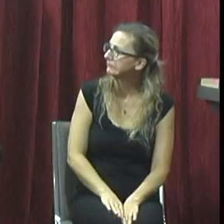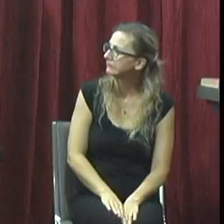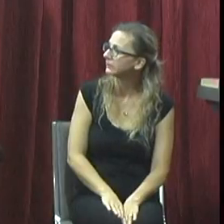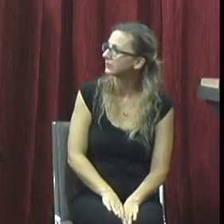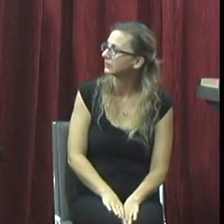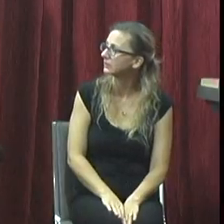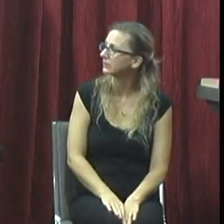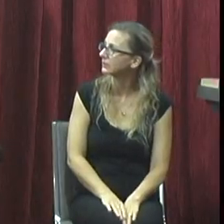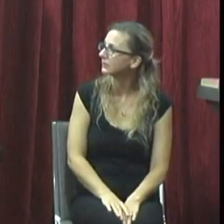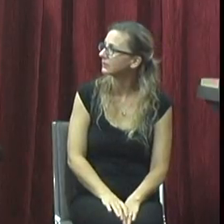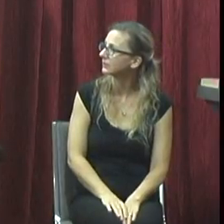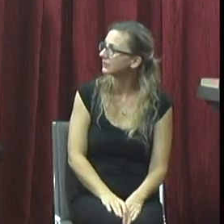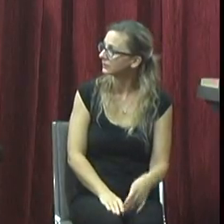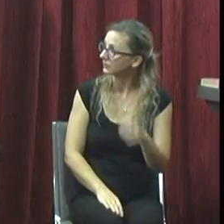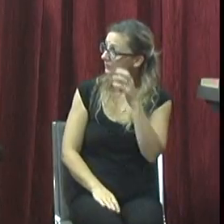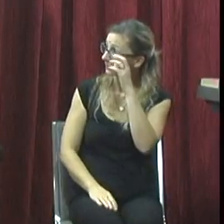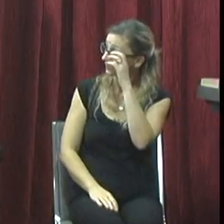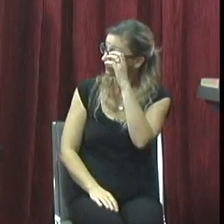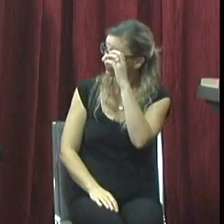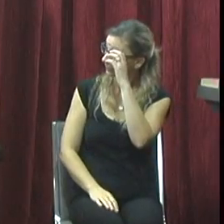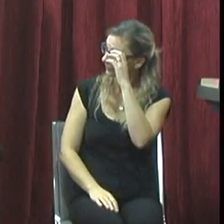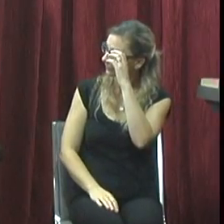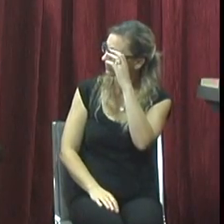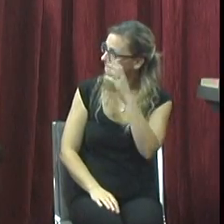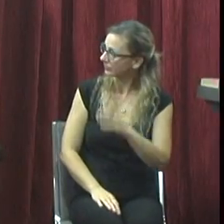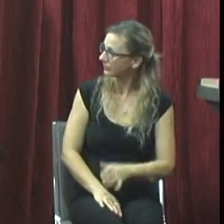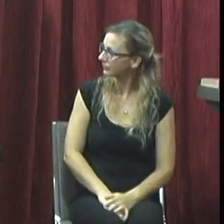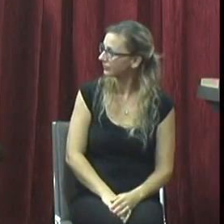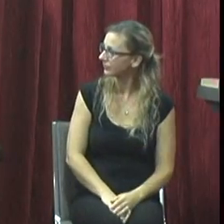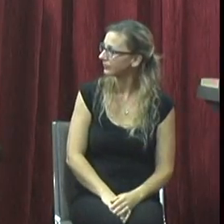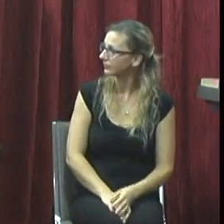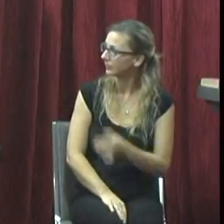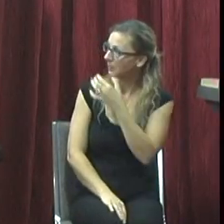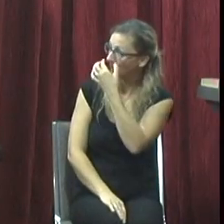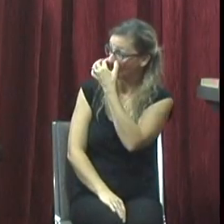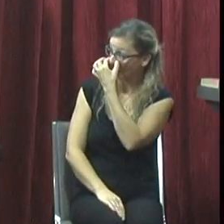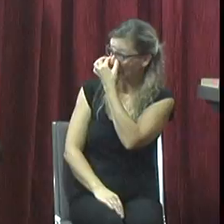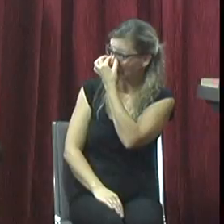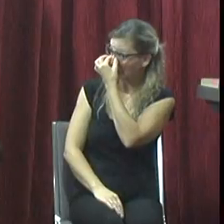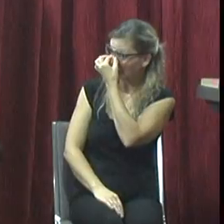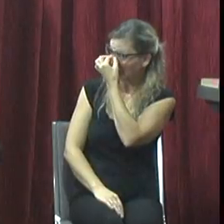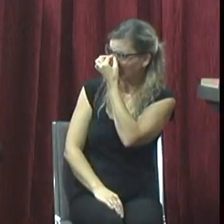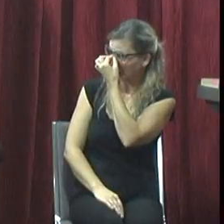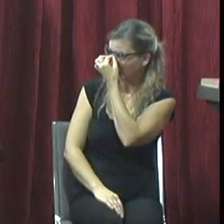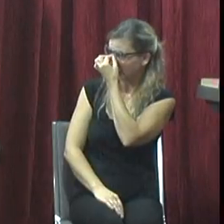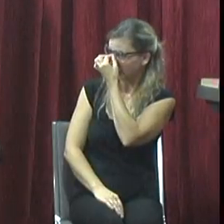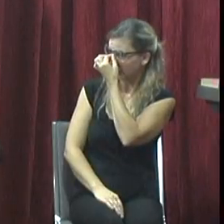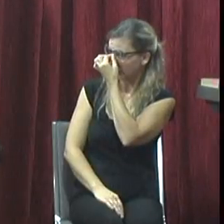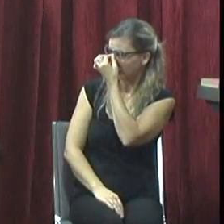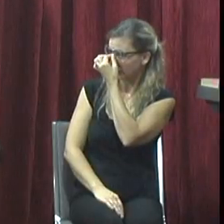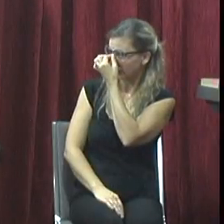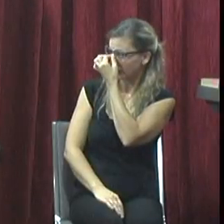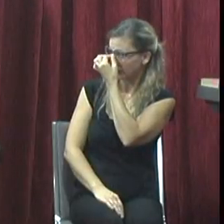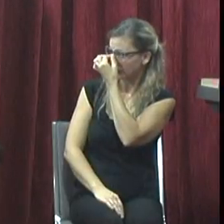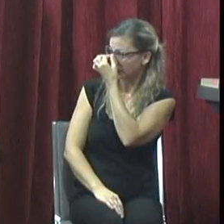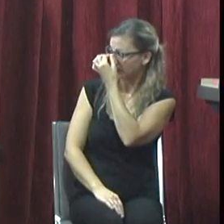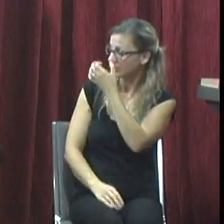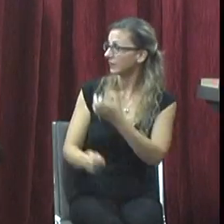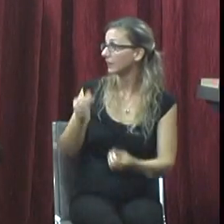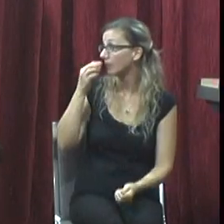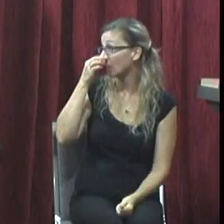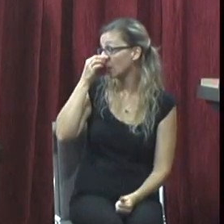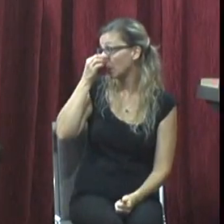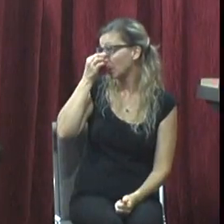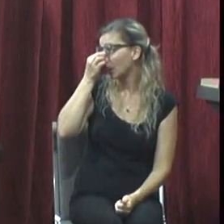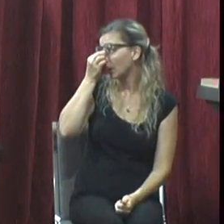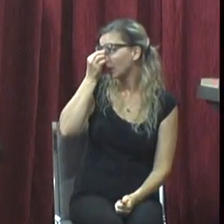with fire, he and all belonging to him, because he has transgressed the covenant of Adonai and because he has committed a disgrace